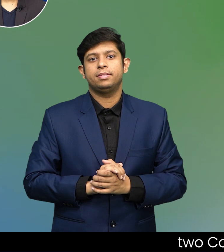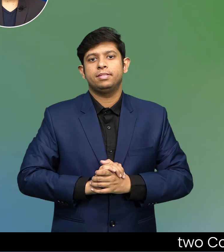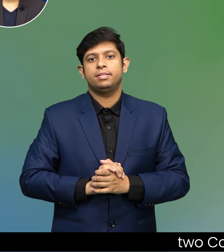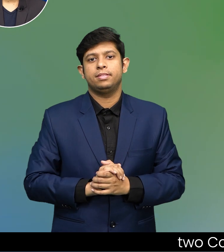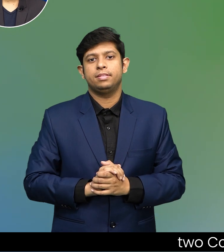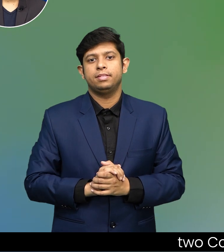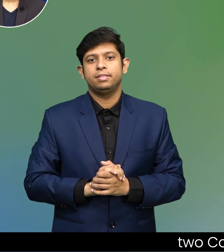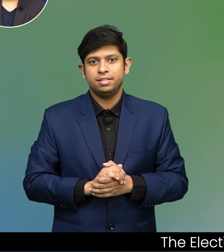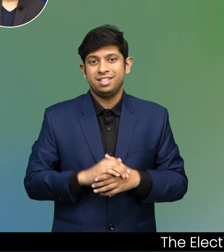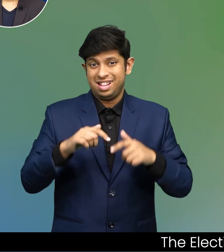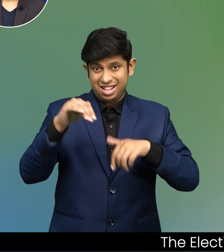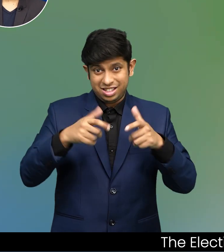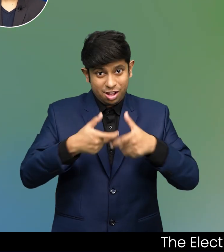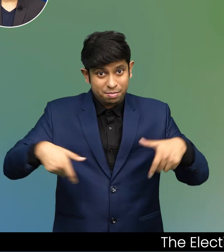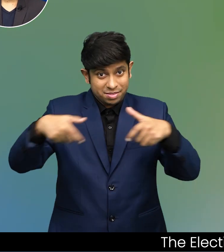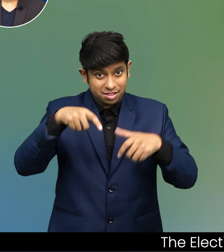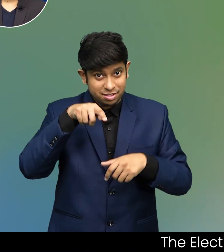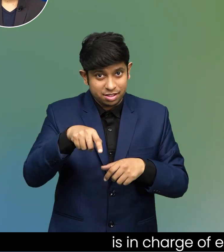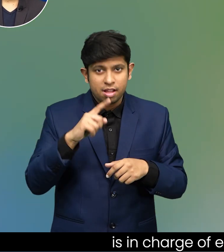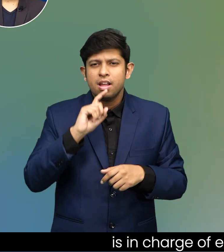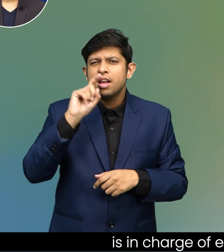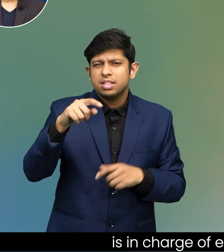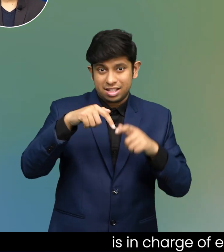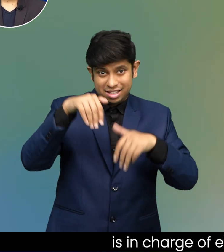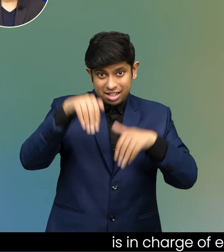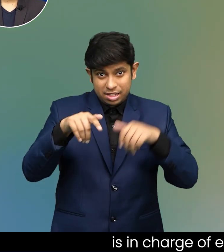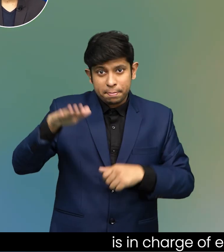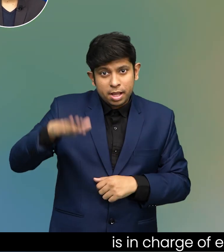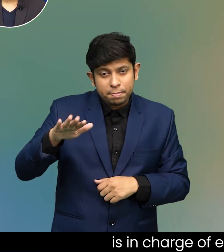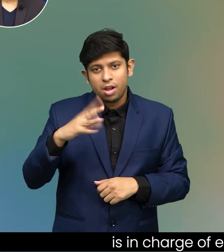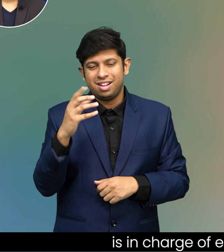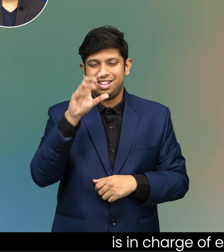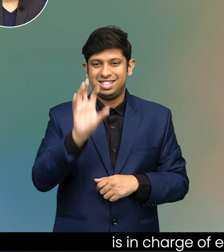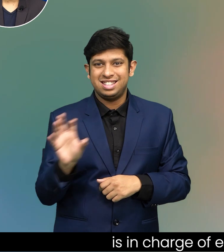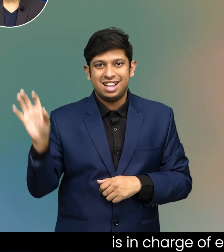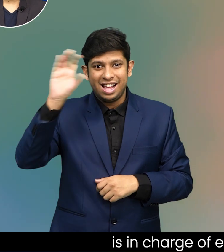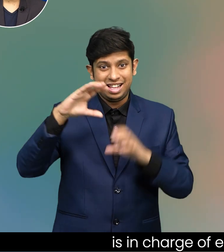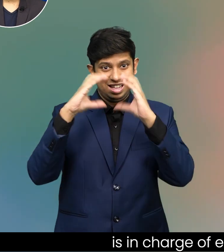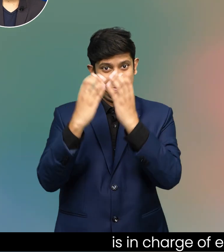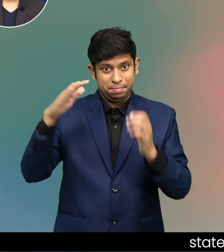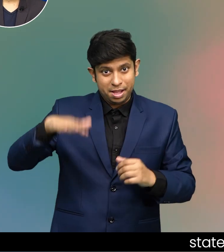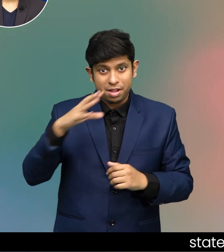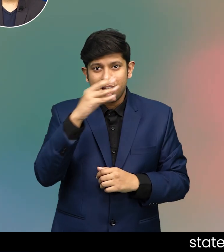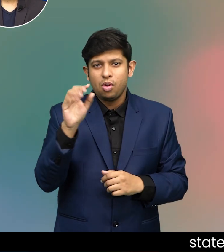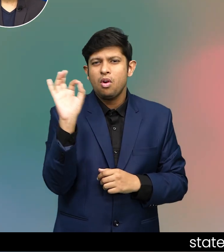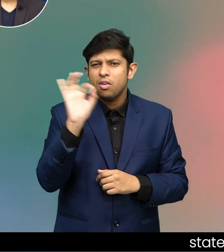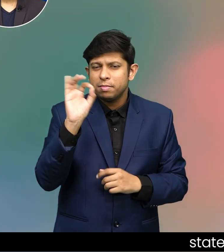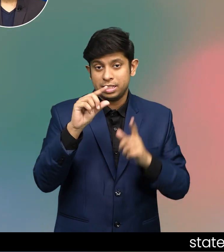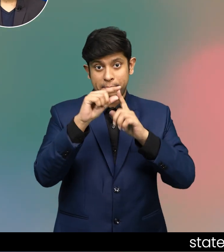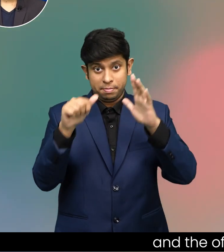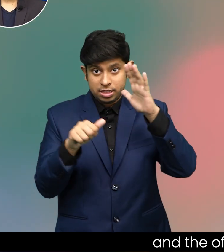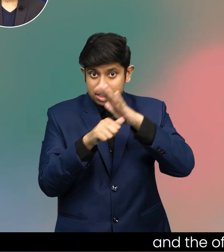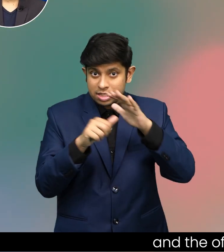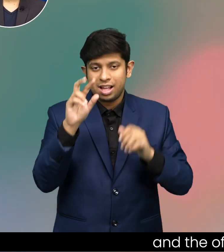2 commissioners. The Election Commission is in charge of elections for Parliament, state